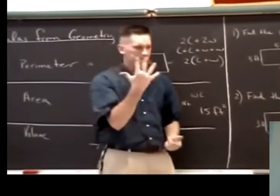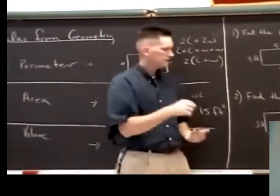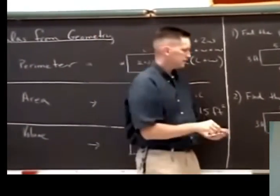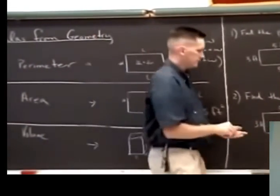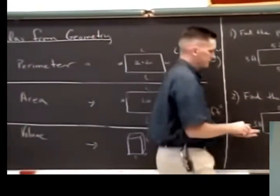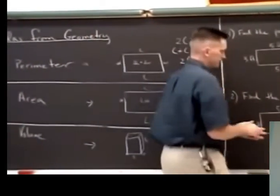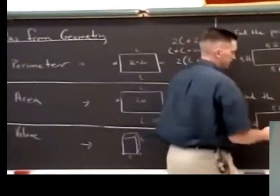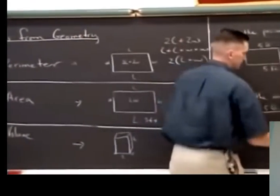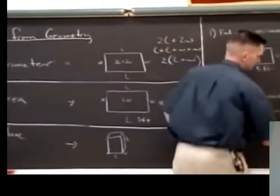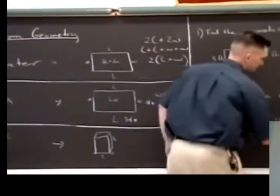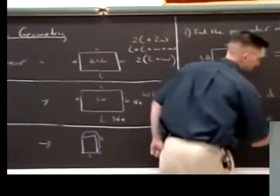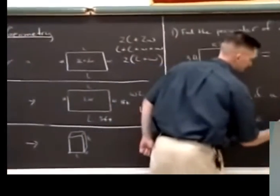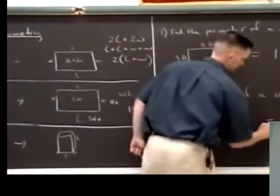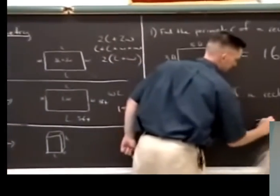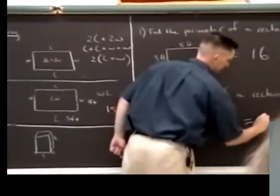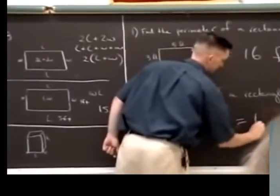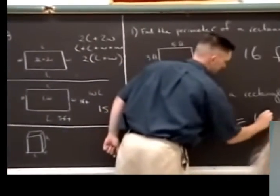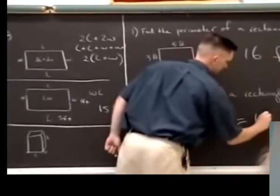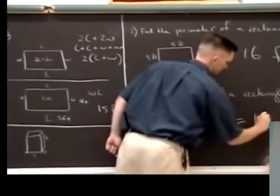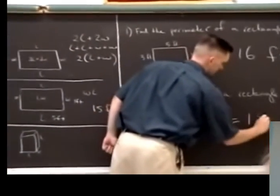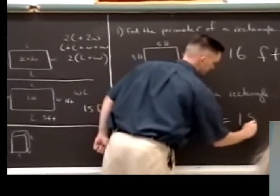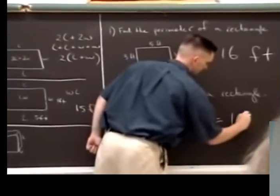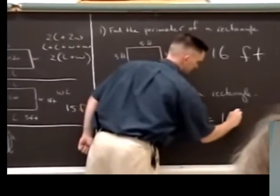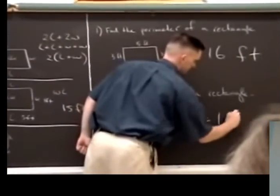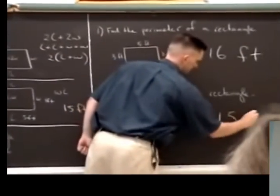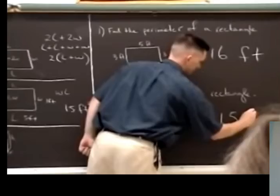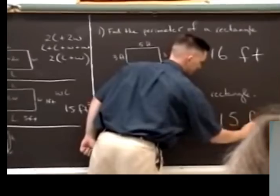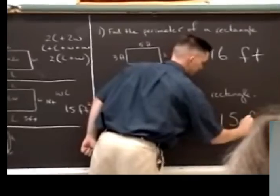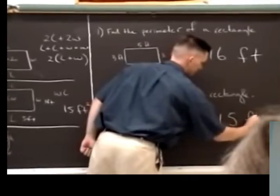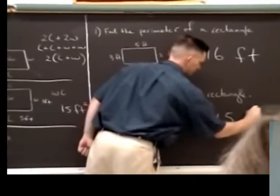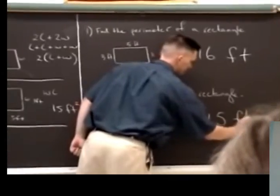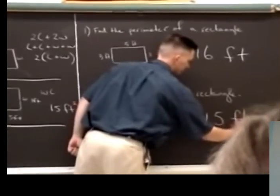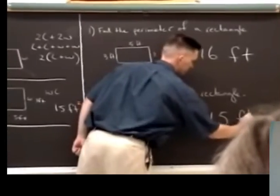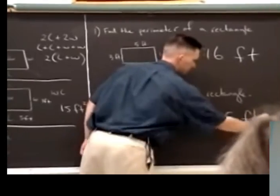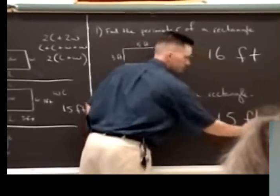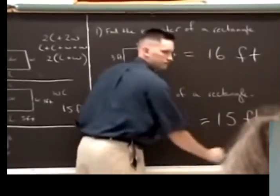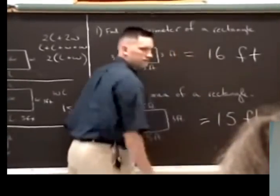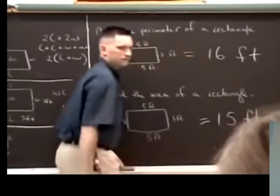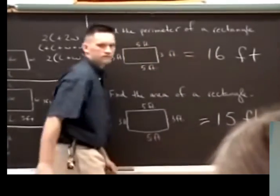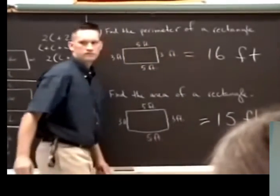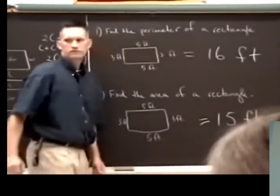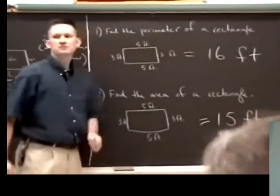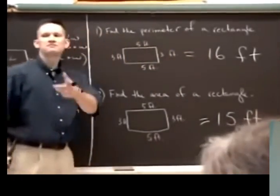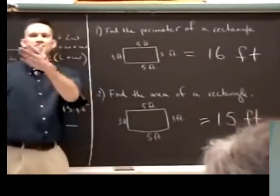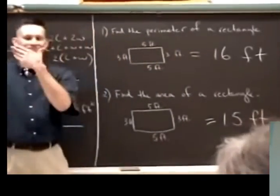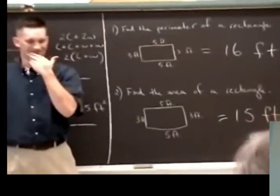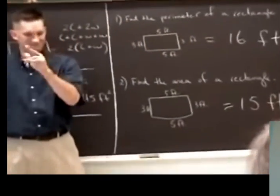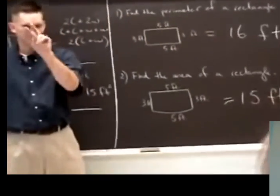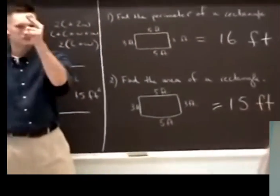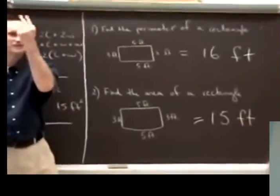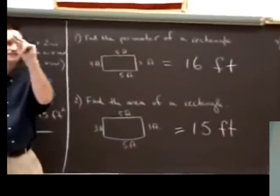width and 5 is the length, and you just multiply those two numbers. So 3 times 5 equals 15